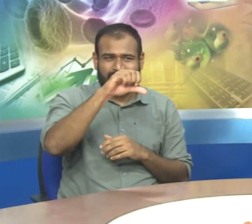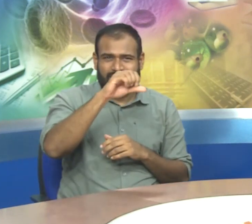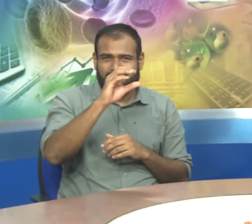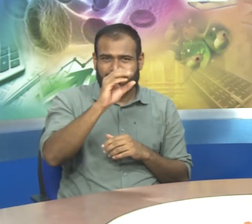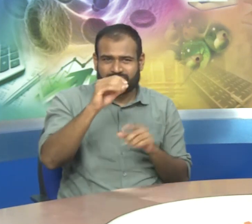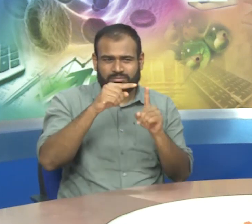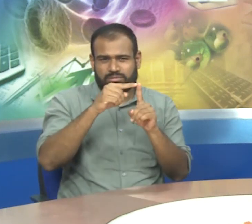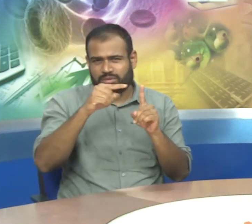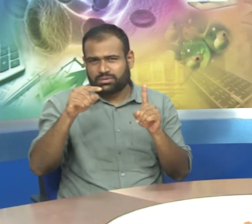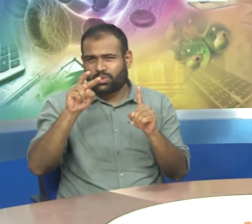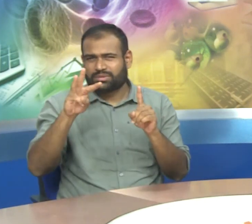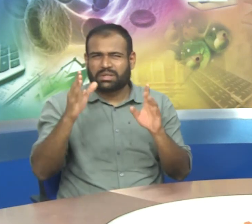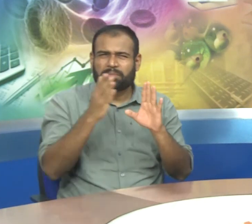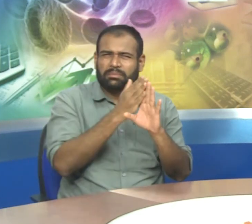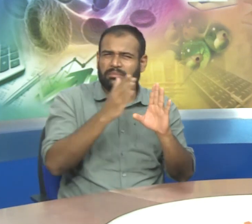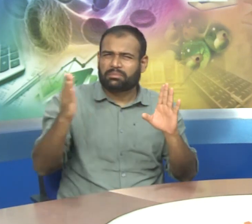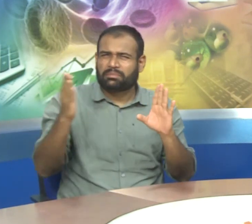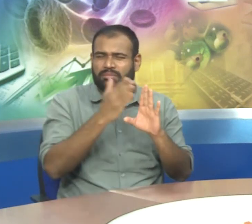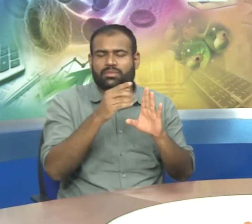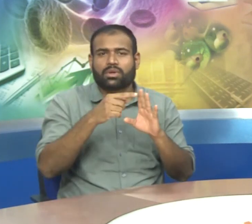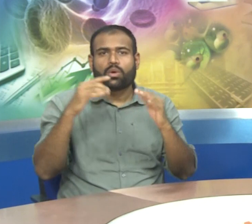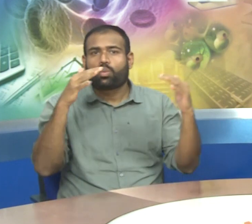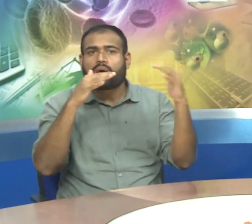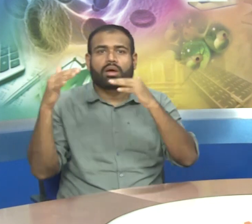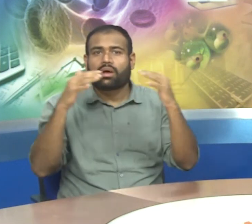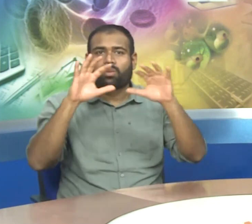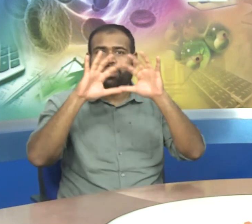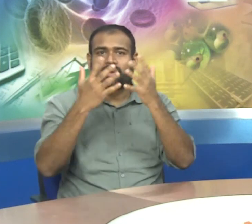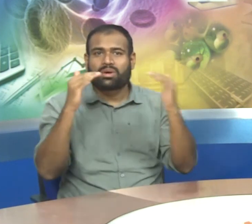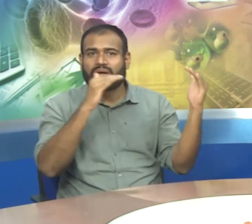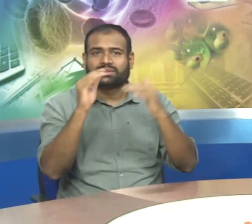particularly after the World War II,